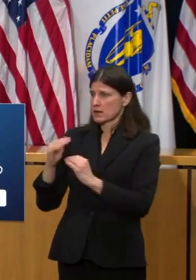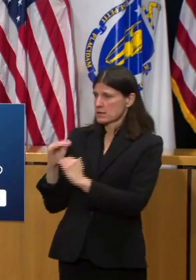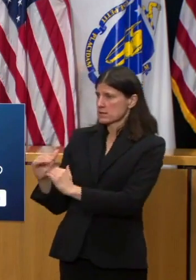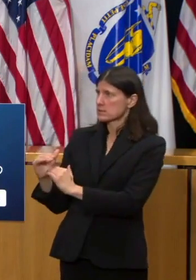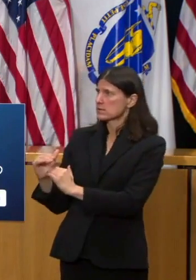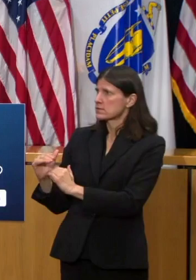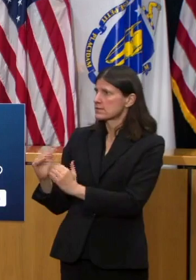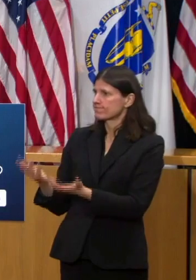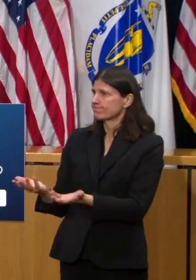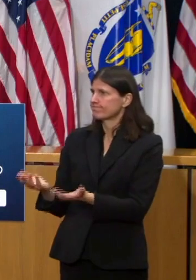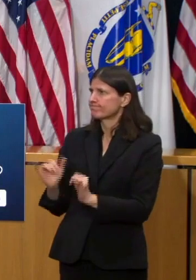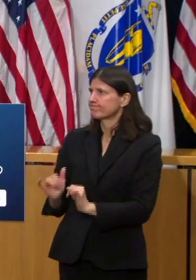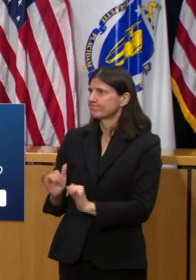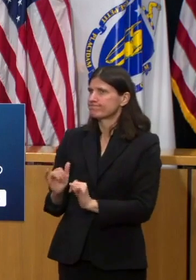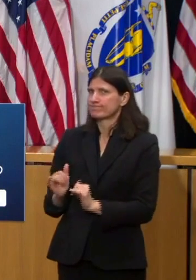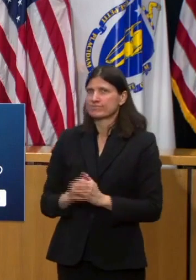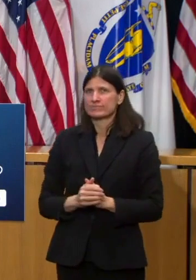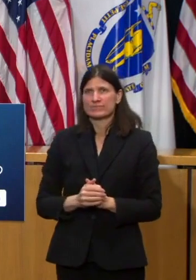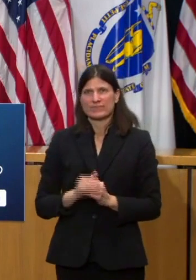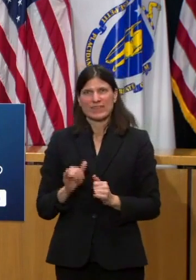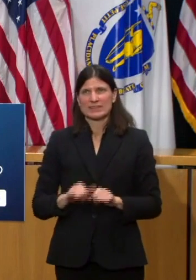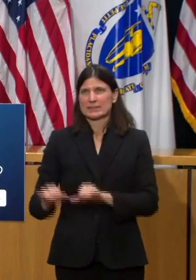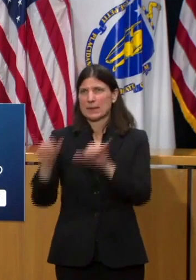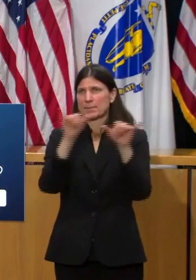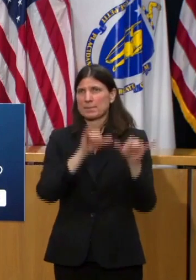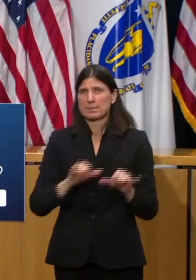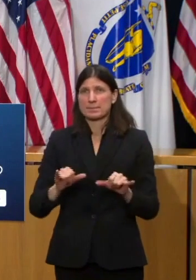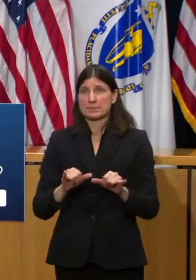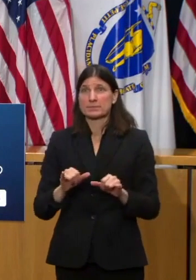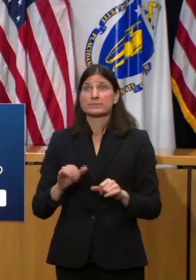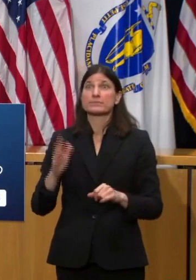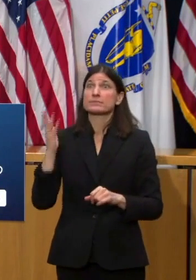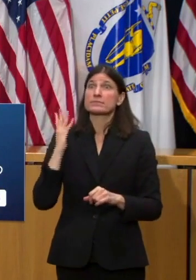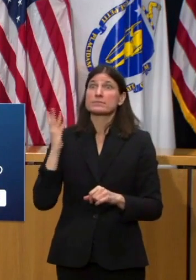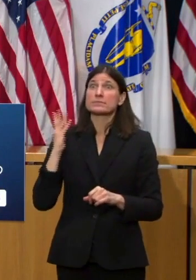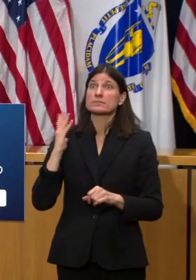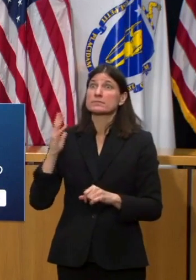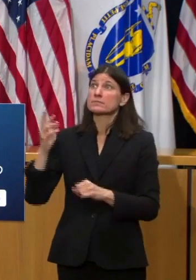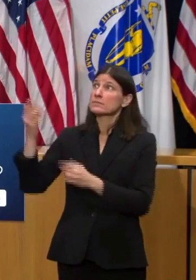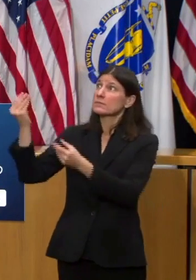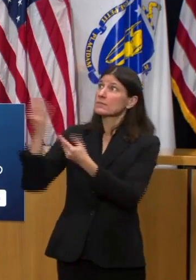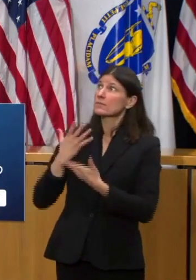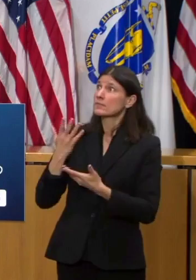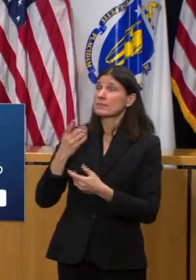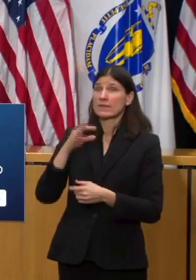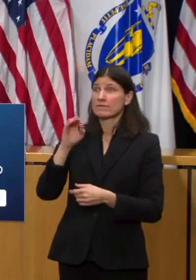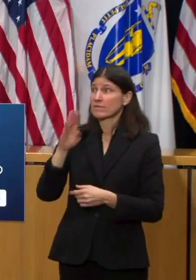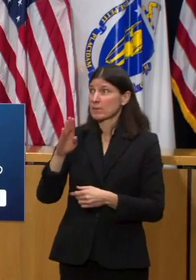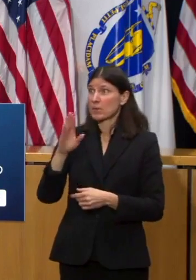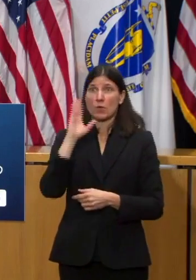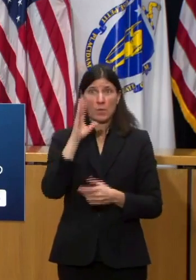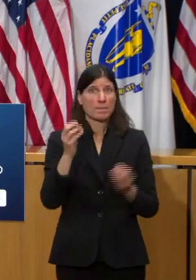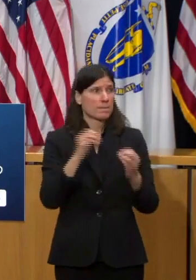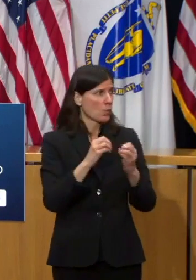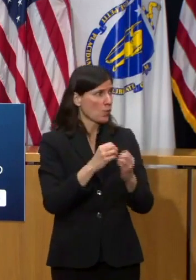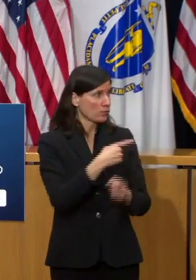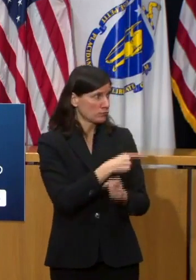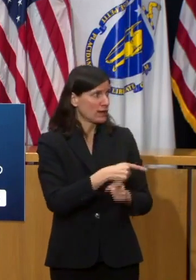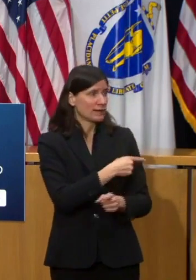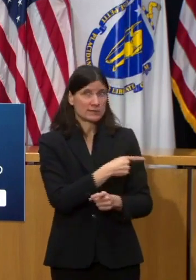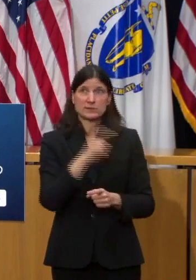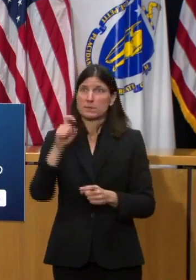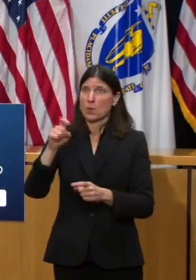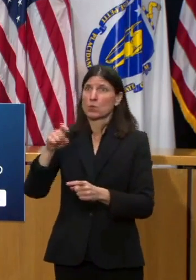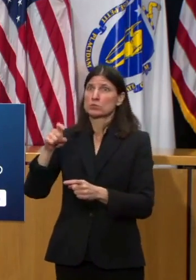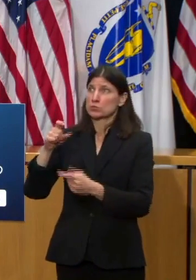big increase in available capacity coming from the feds. And I certainly hope that at some point, you know, what Secretary